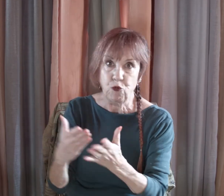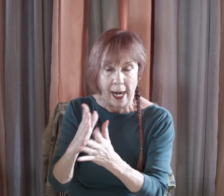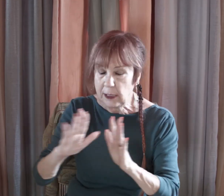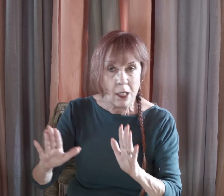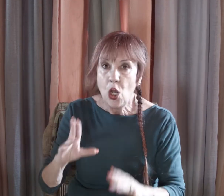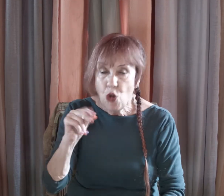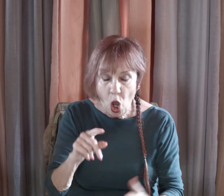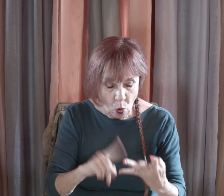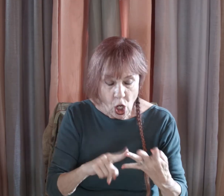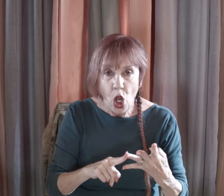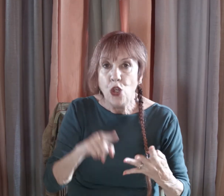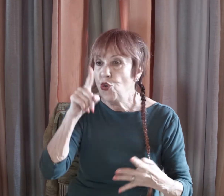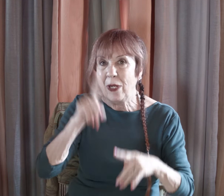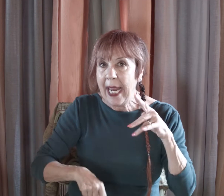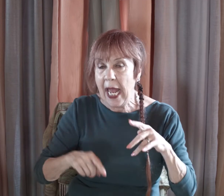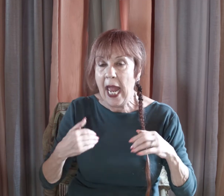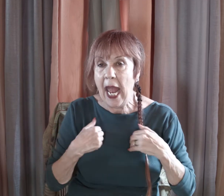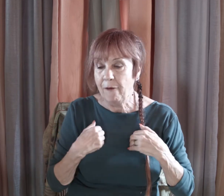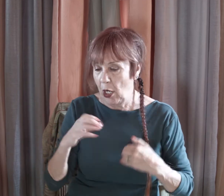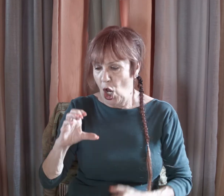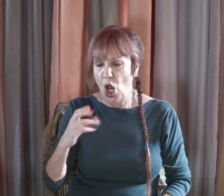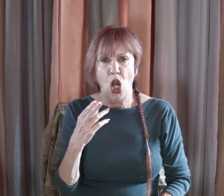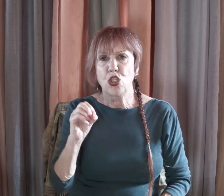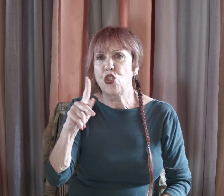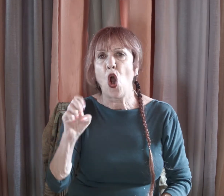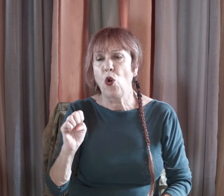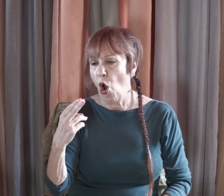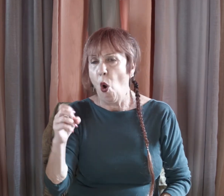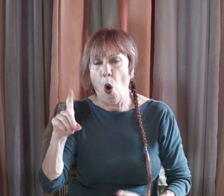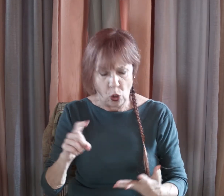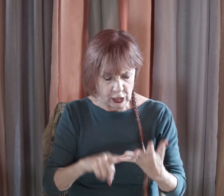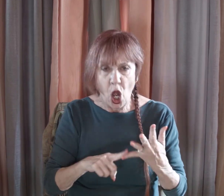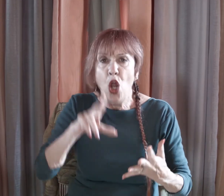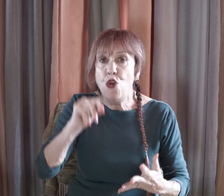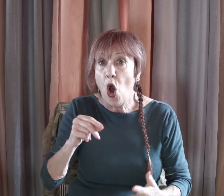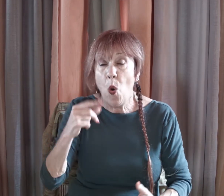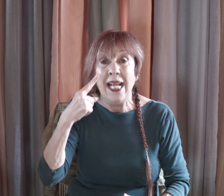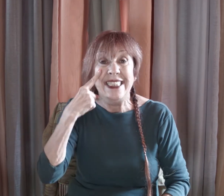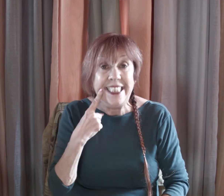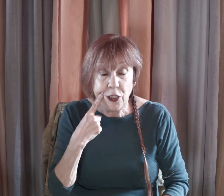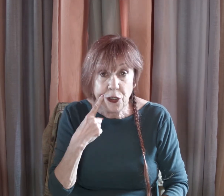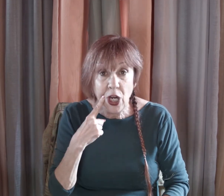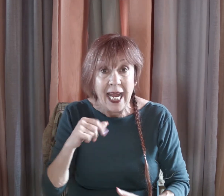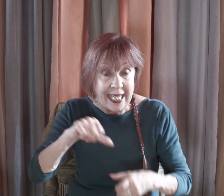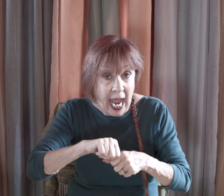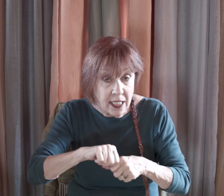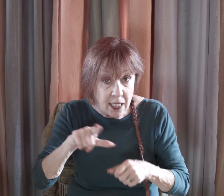rights. We can't let you have choke holds, neck holds. We don't want you to use tear gas, which, by the way, until World